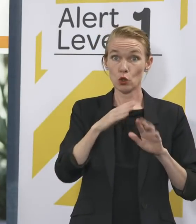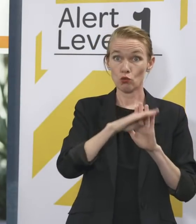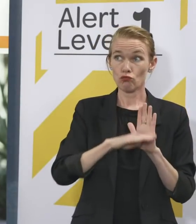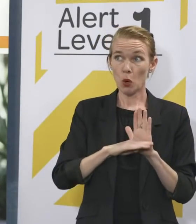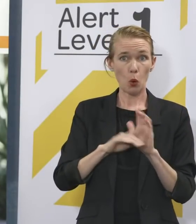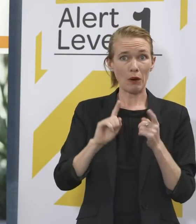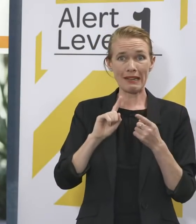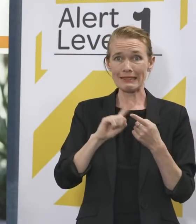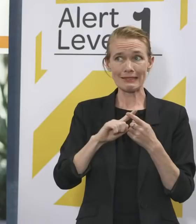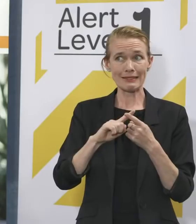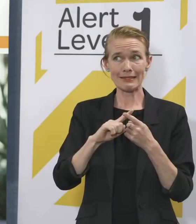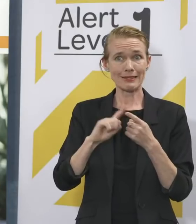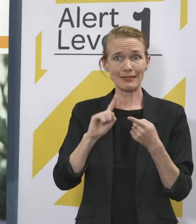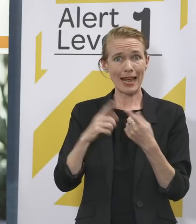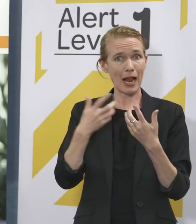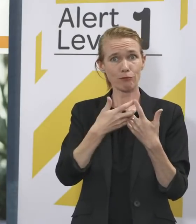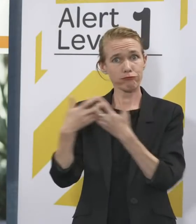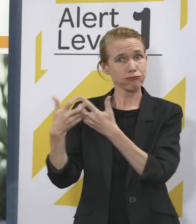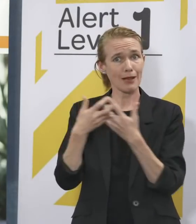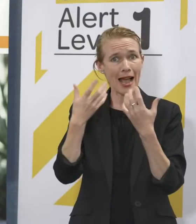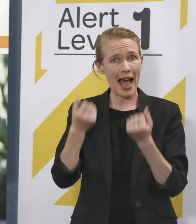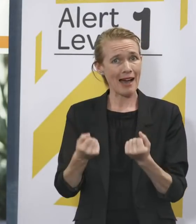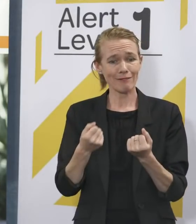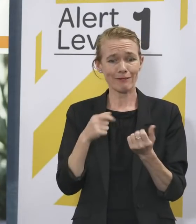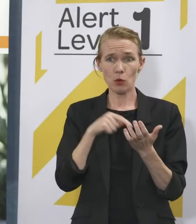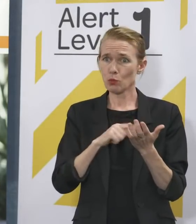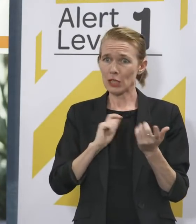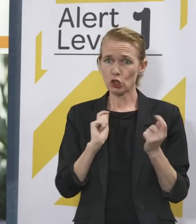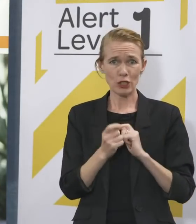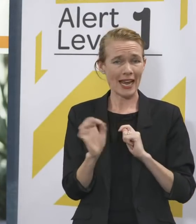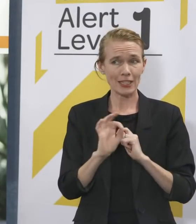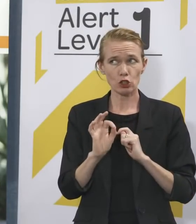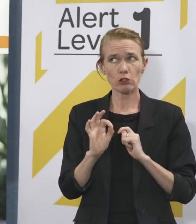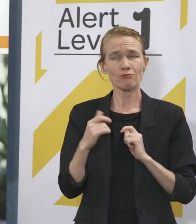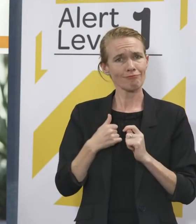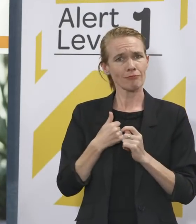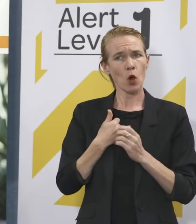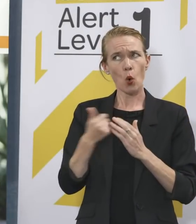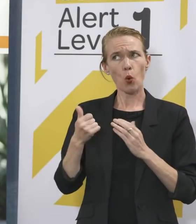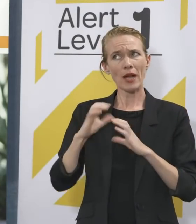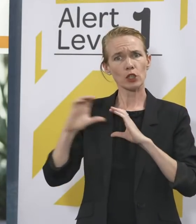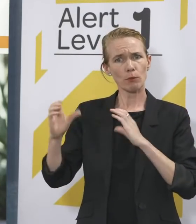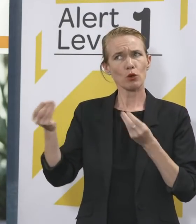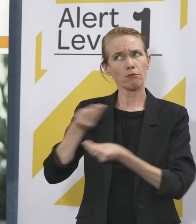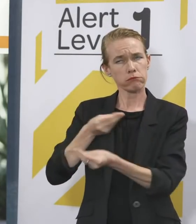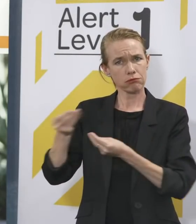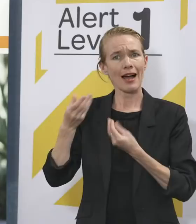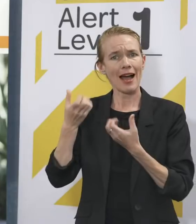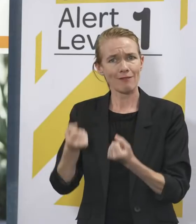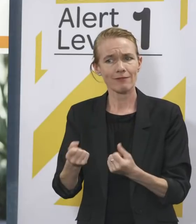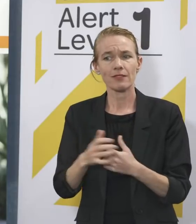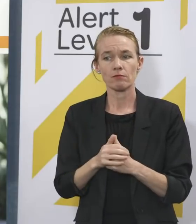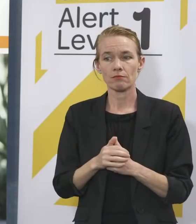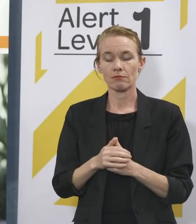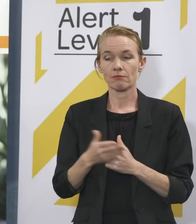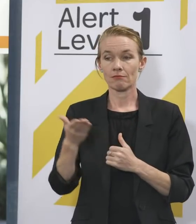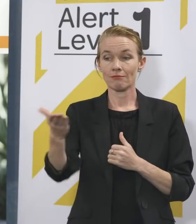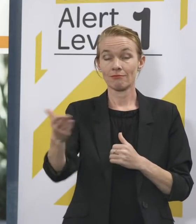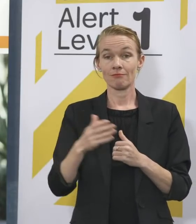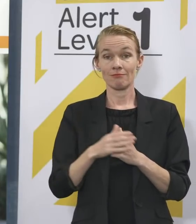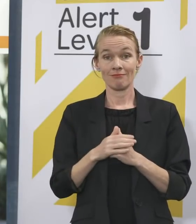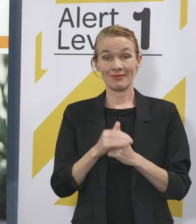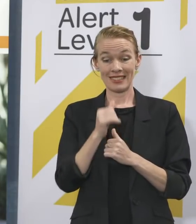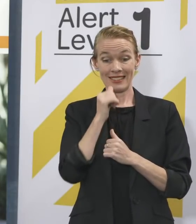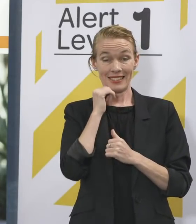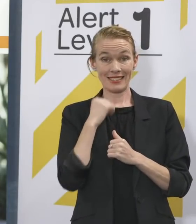epidemiologists and clinicians over some weeks and then communicating with the Minister about it. The people in the IBIS in Rotorua yesterday found out